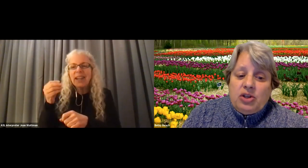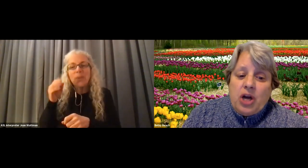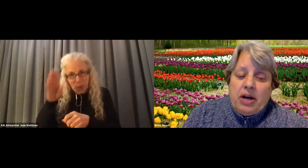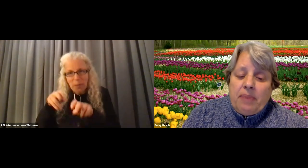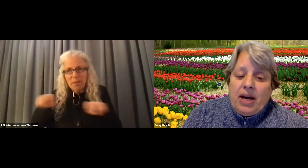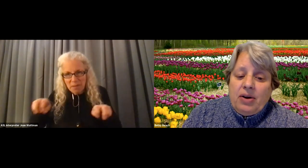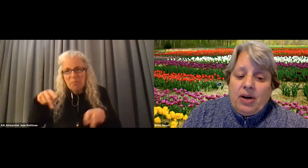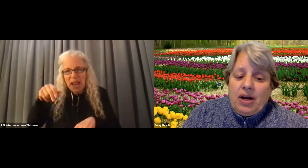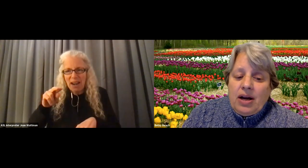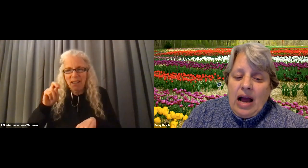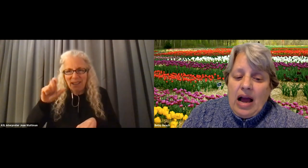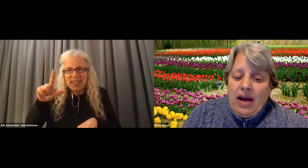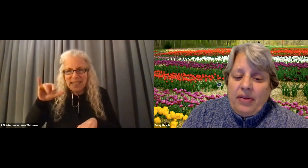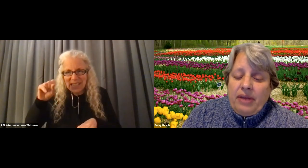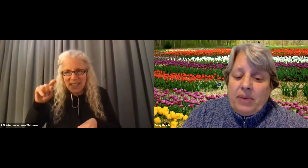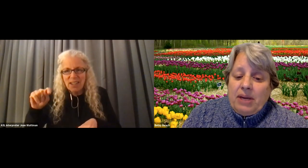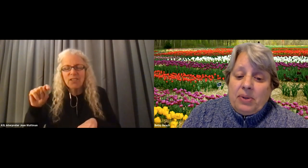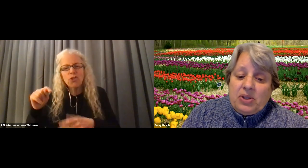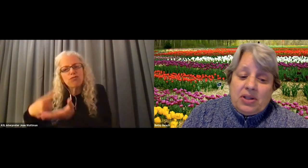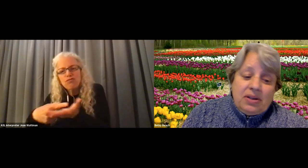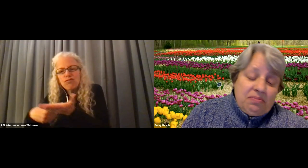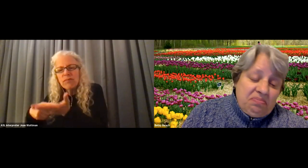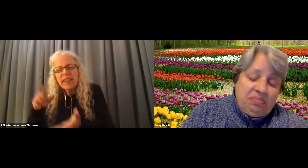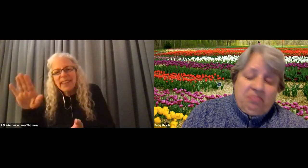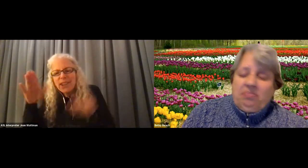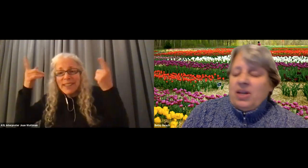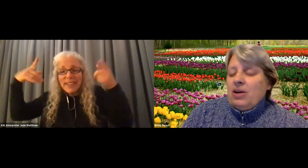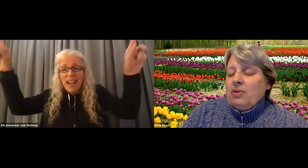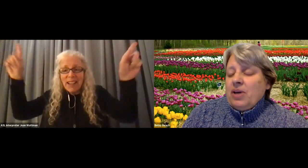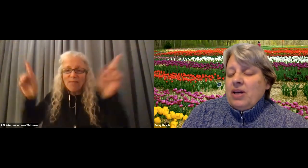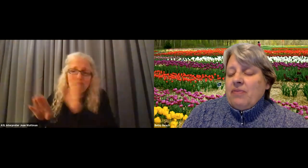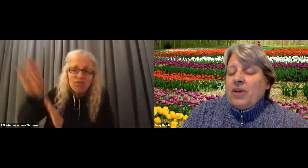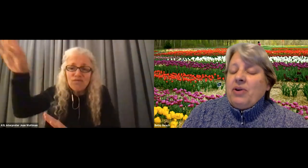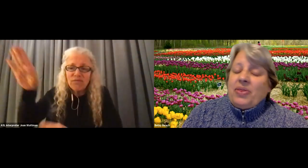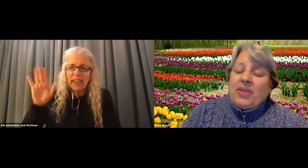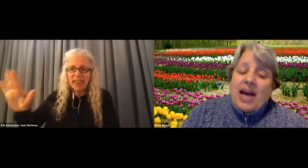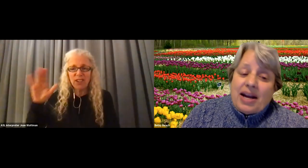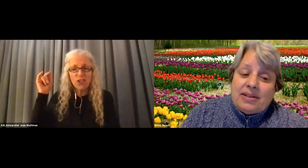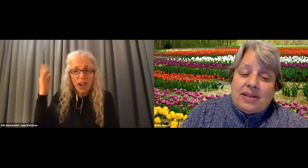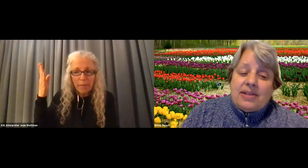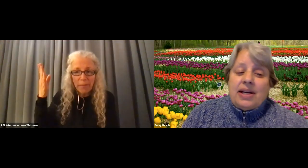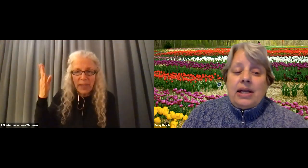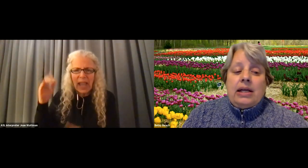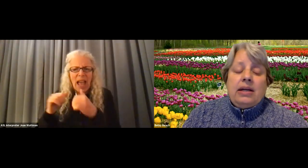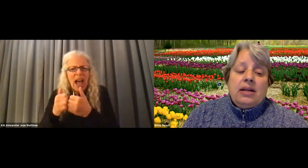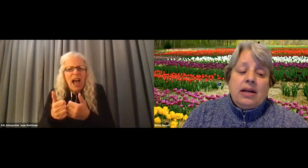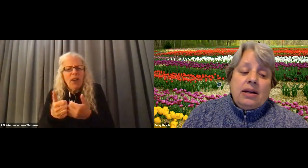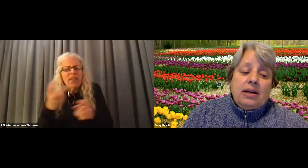talk about how they've been able to, you know, figure out the access they need